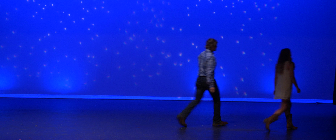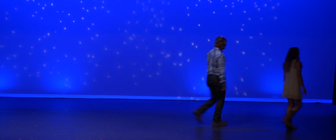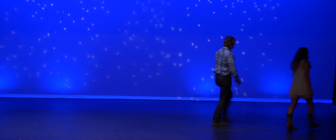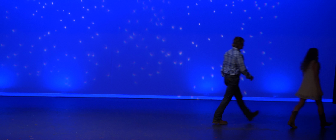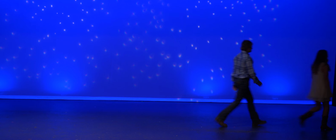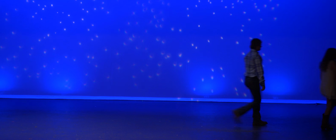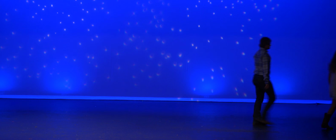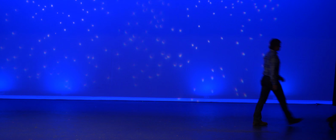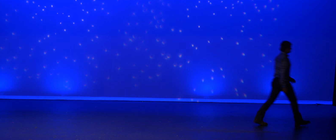Thank you